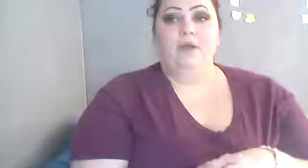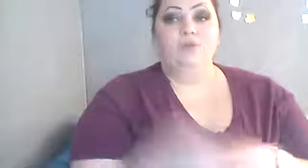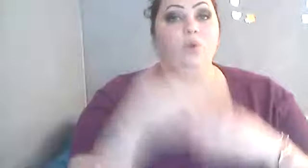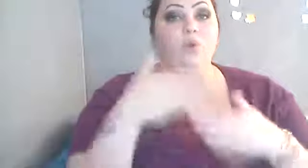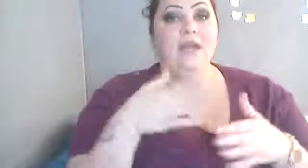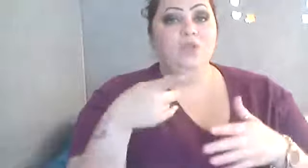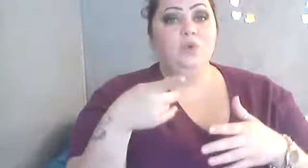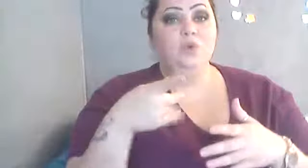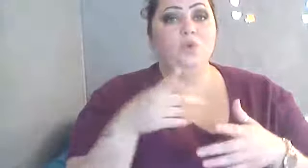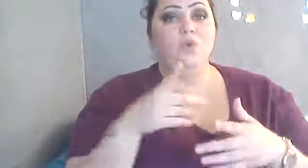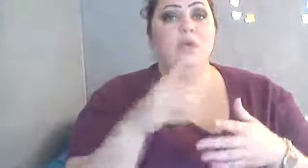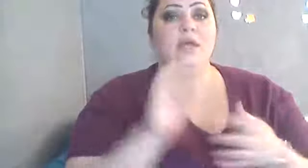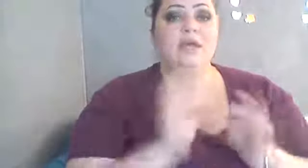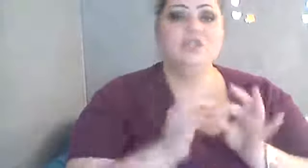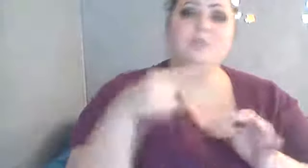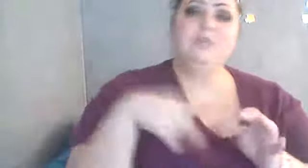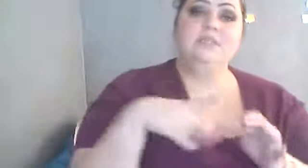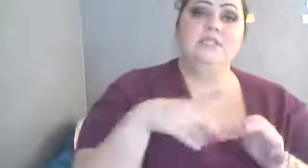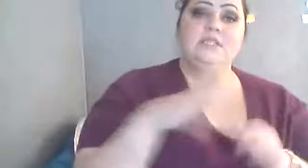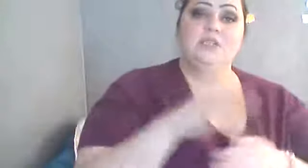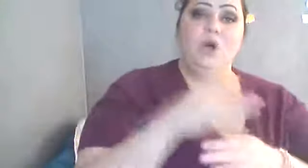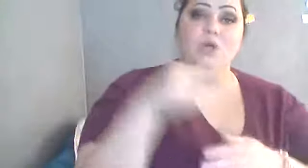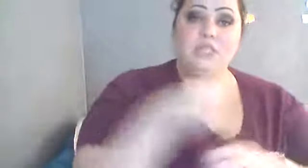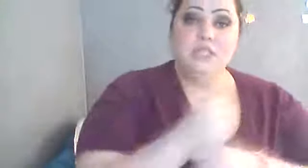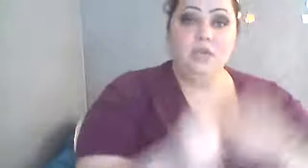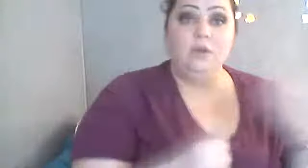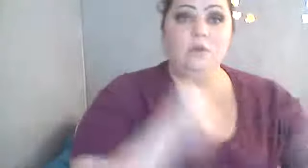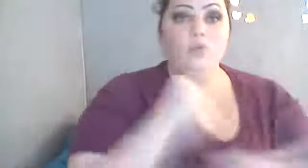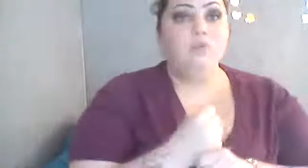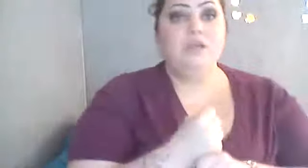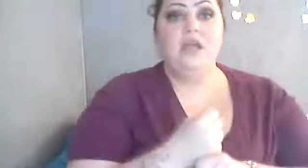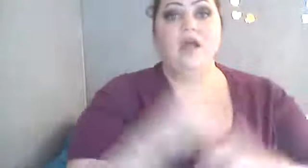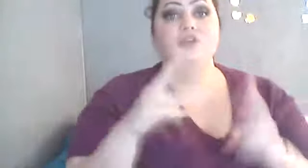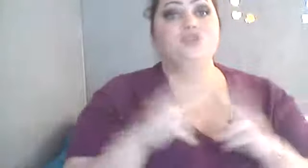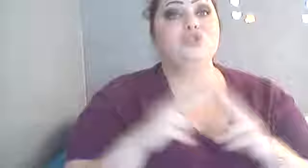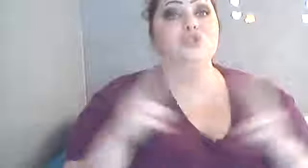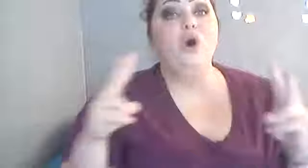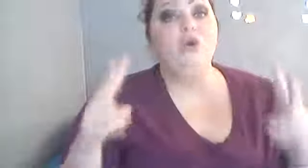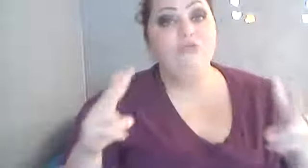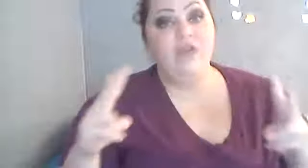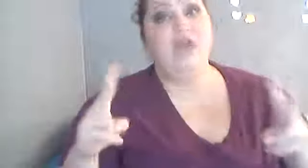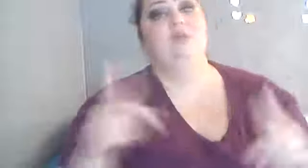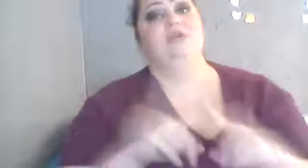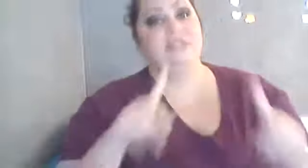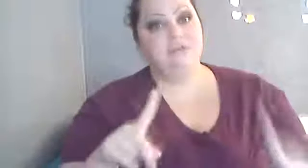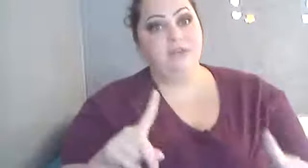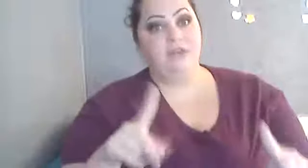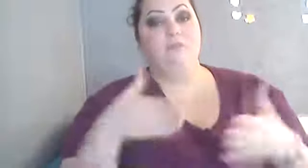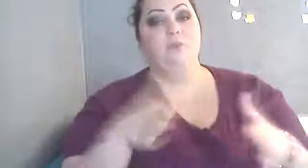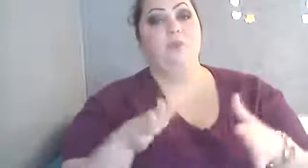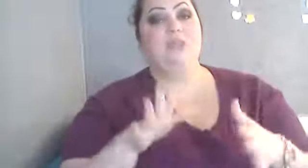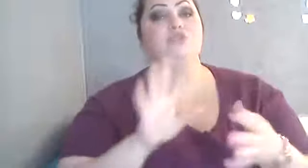The way you interpret this song this year will be so very different from the way that you